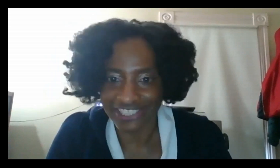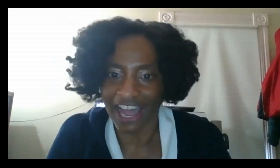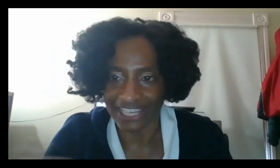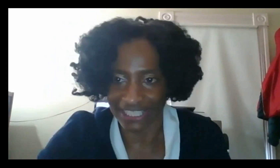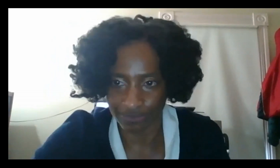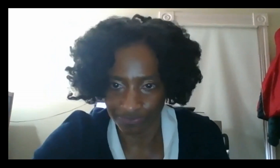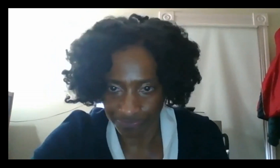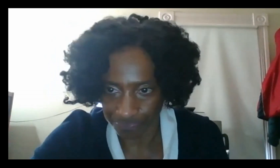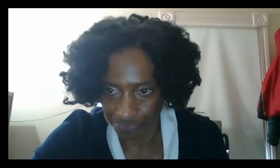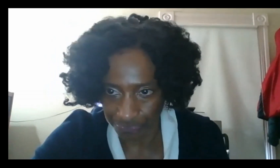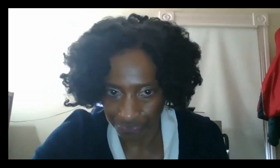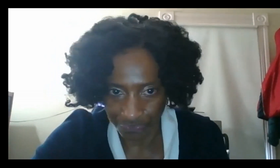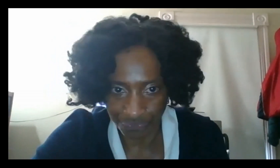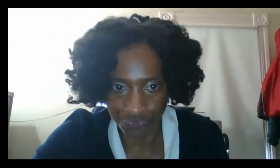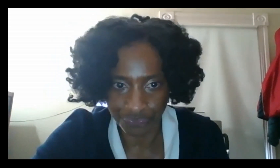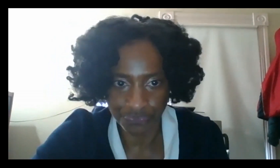Honor Society.